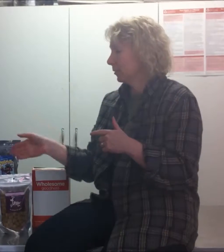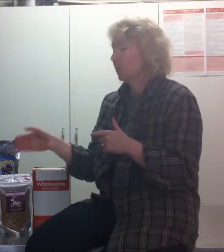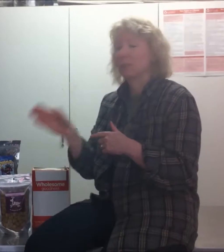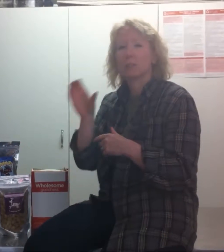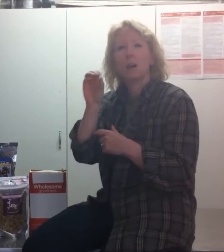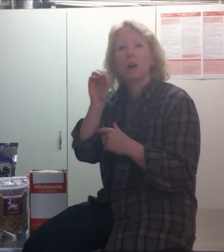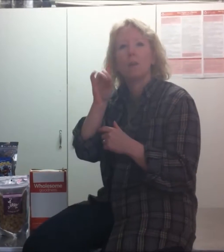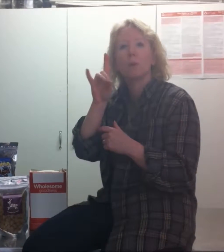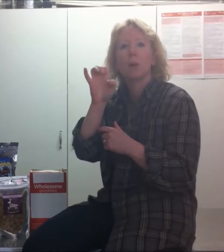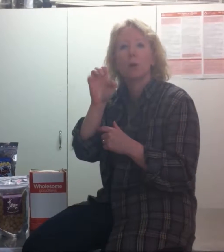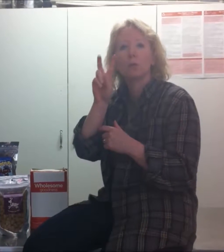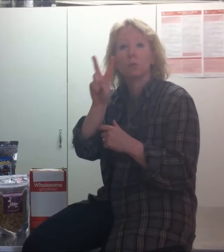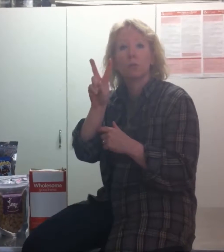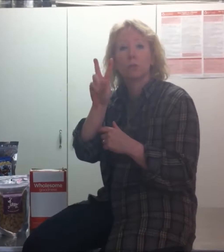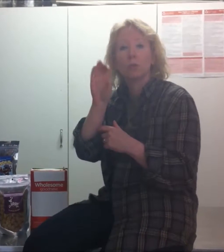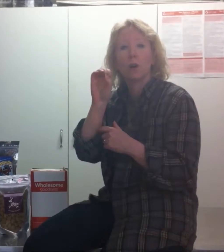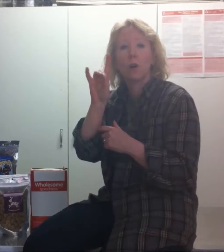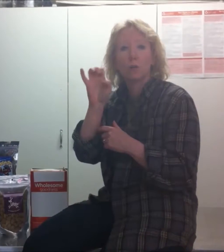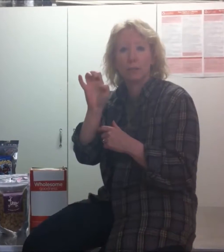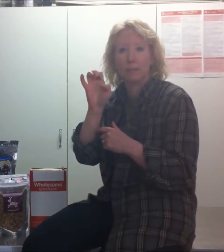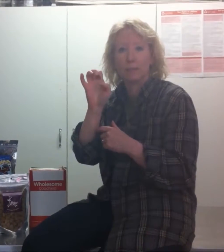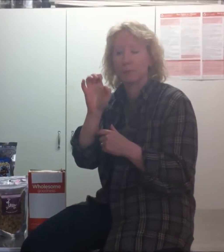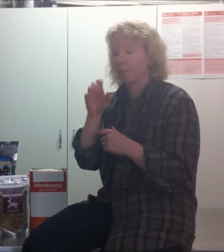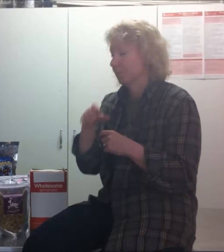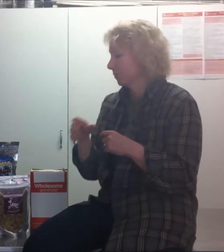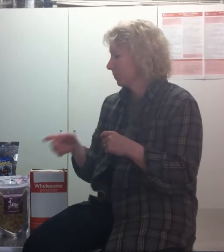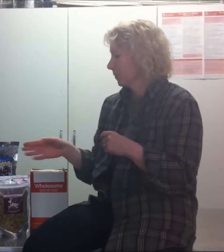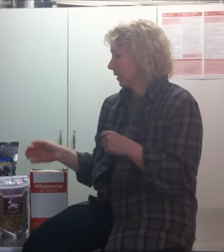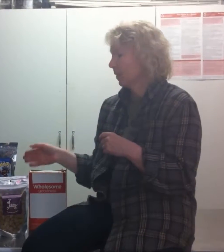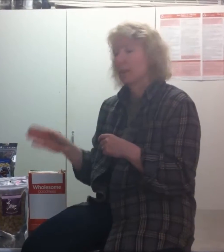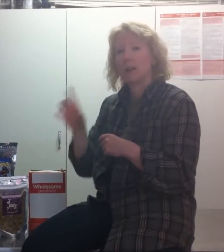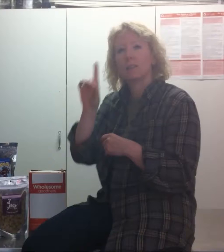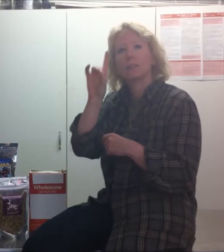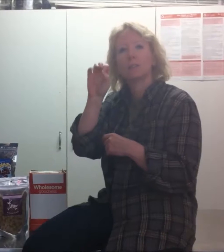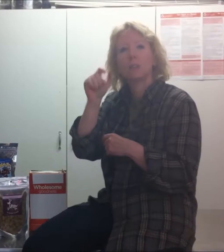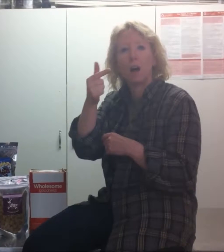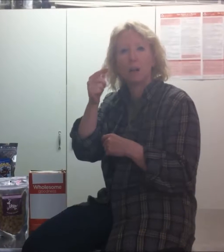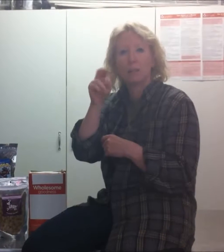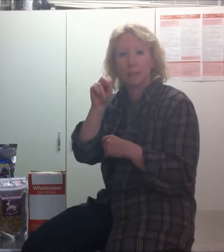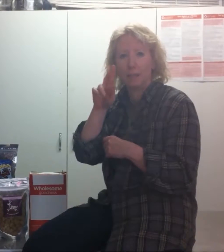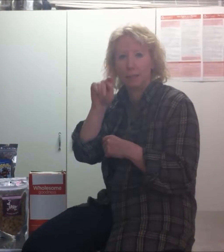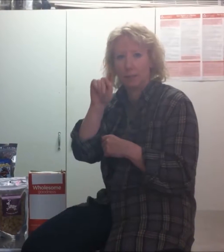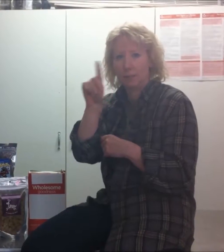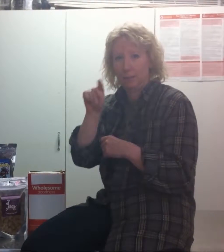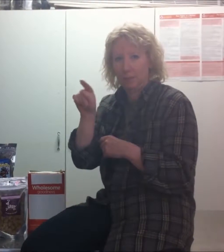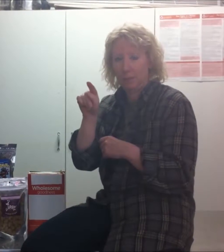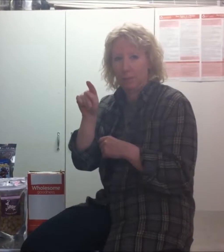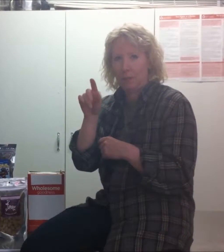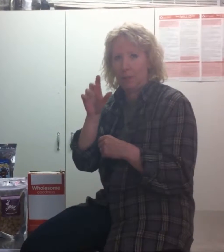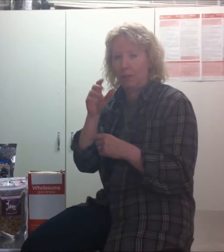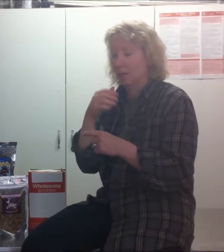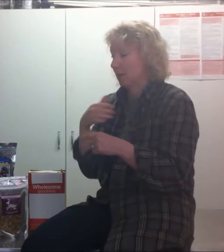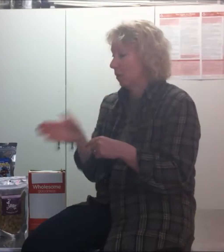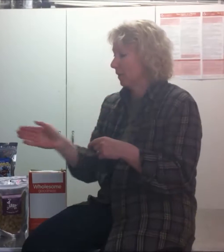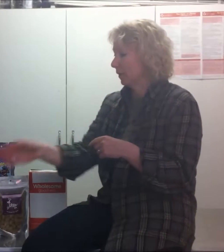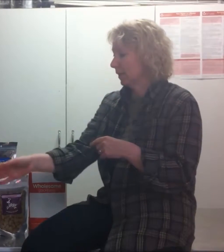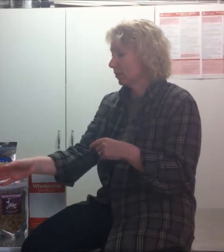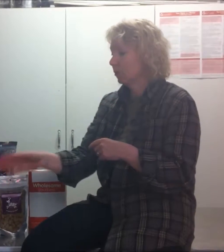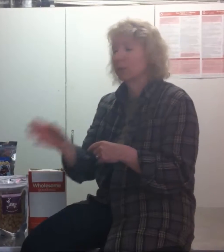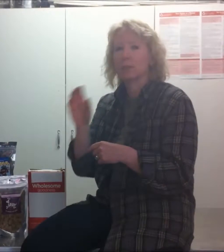next one is O2 Odie, then Dog Nut, then over the next two